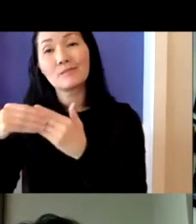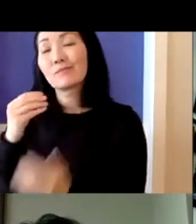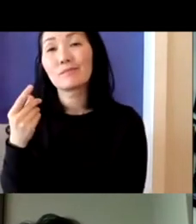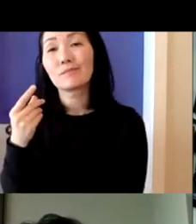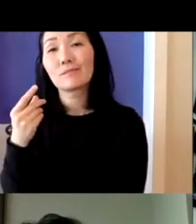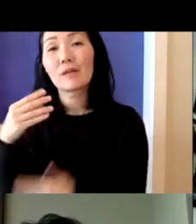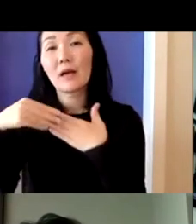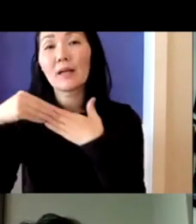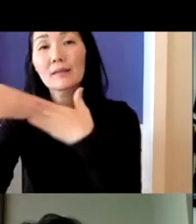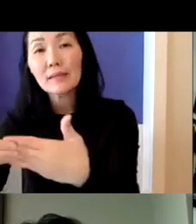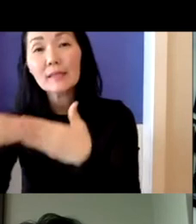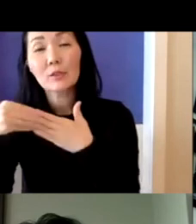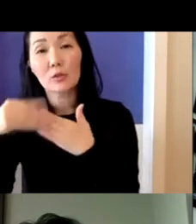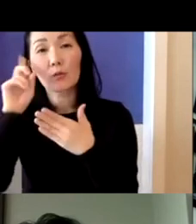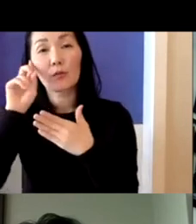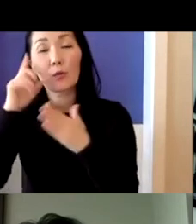rest of the world.